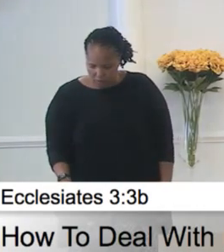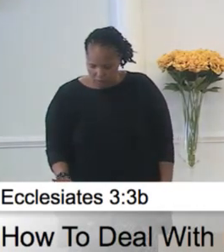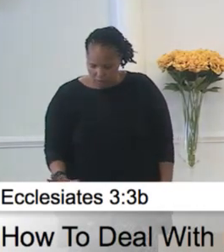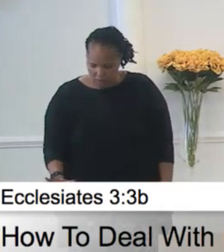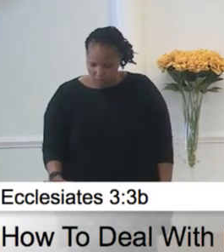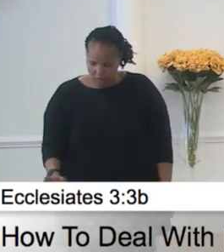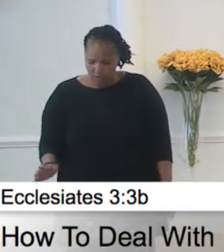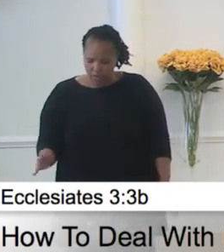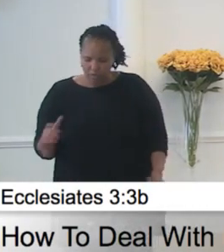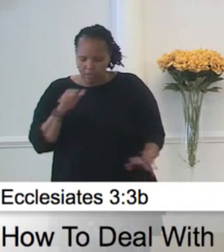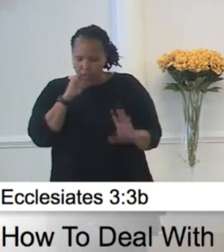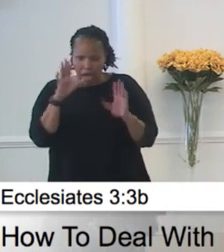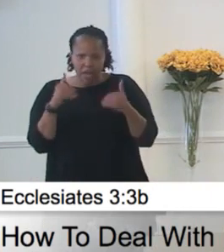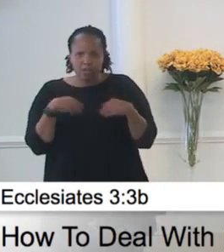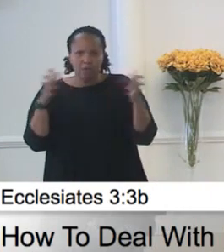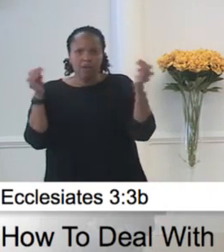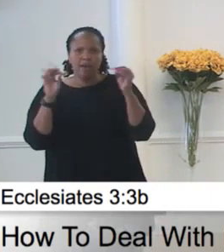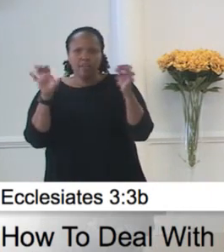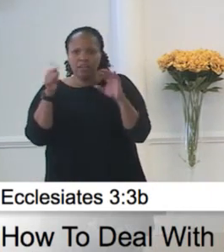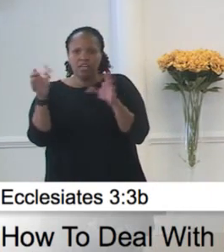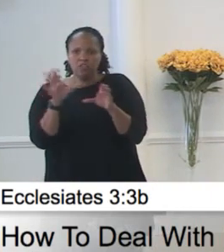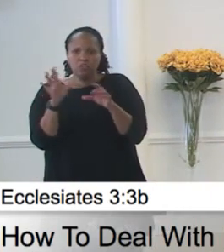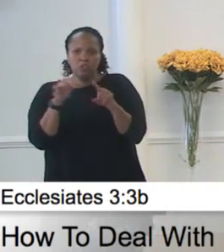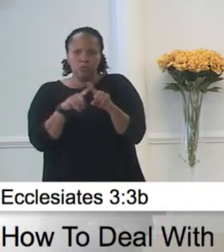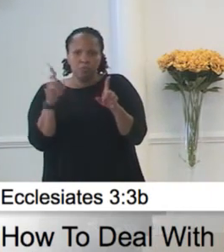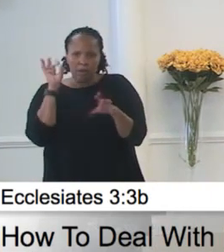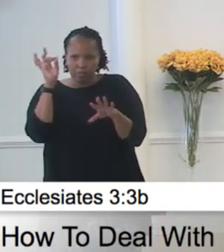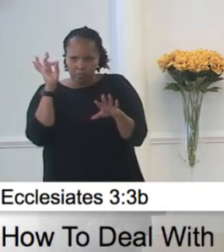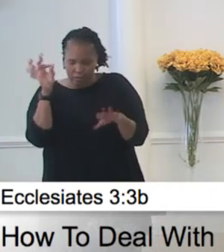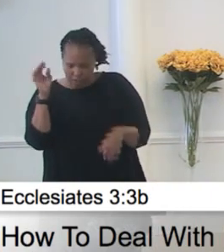17. I don't have nothing else to do but preach.